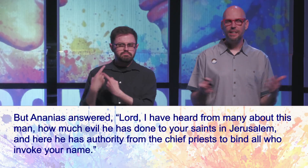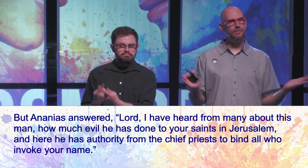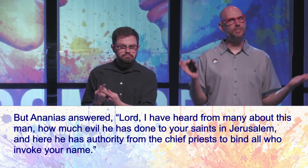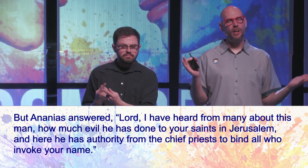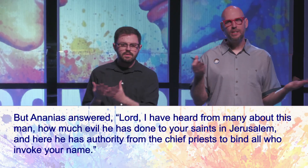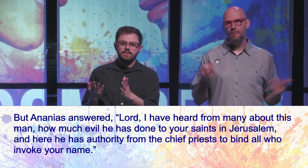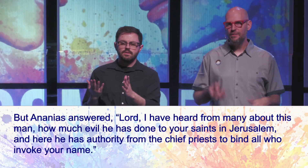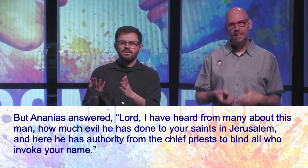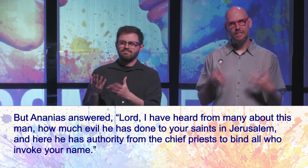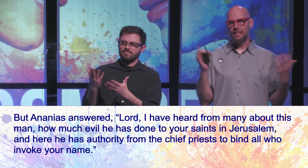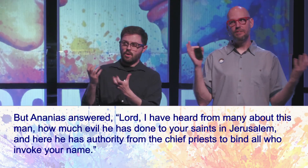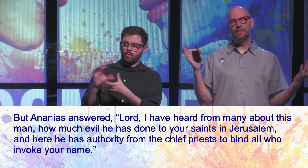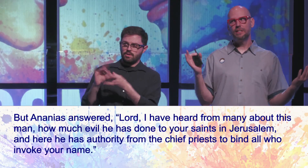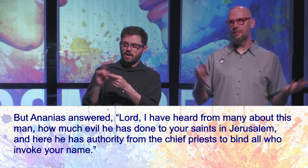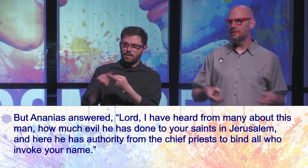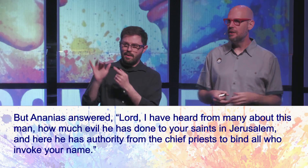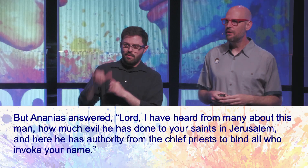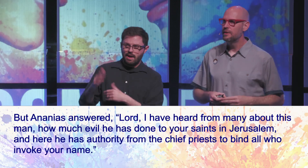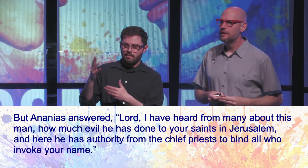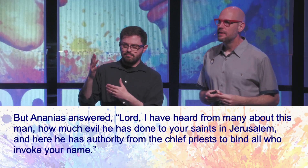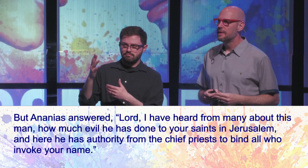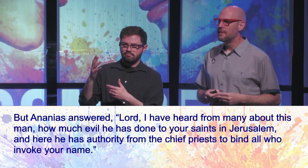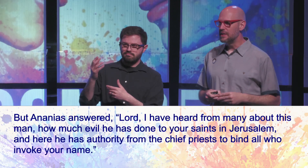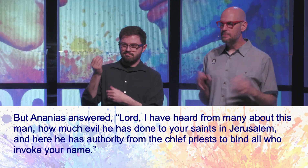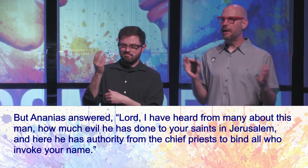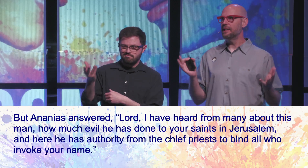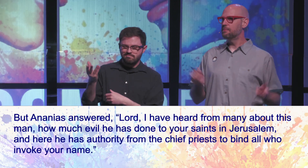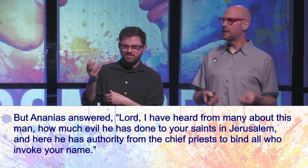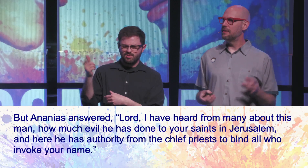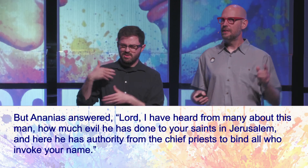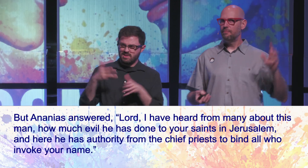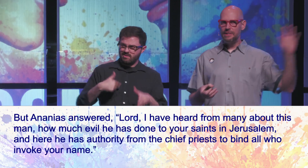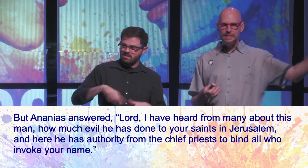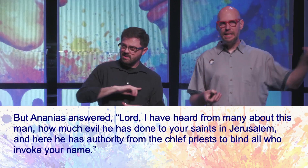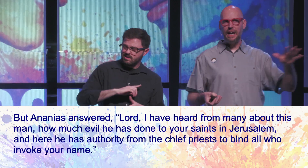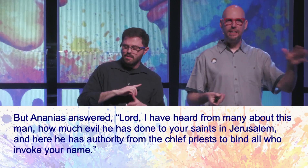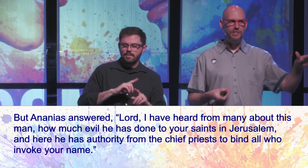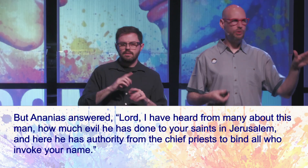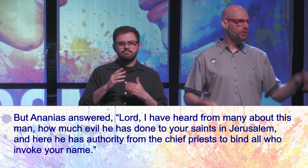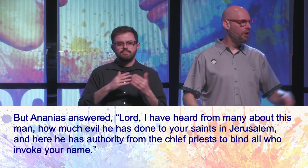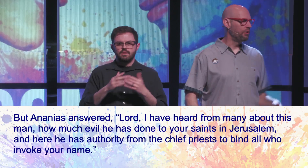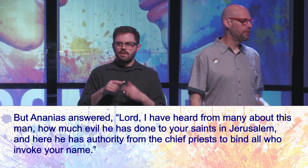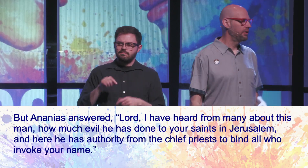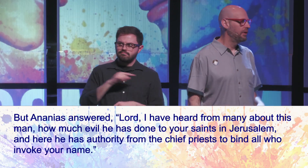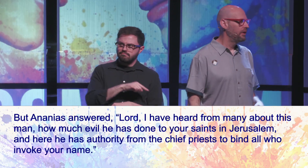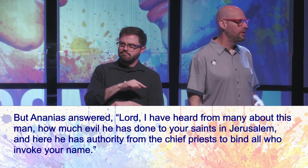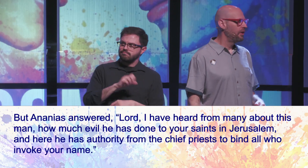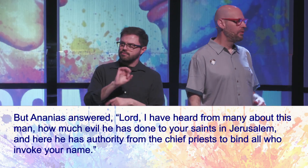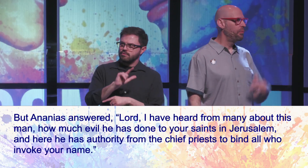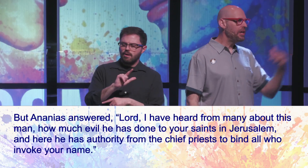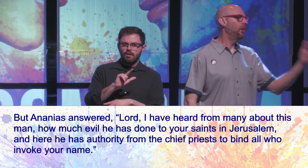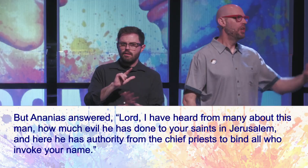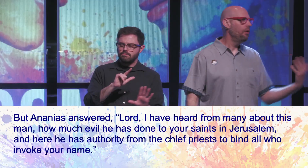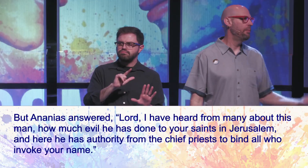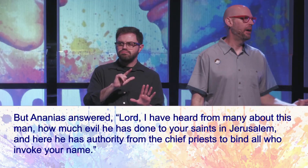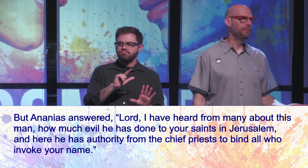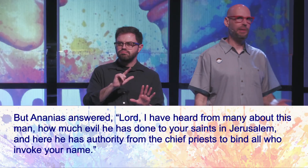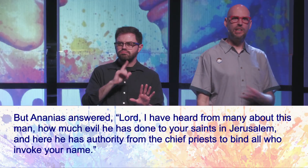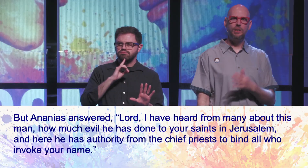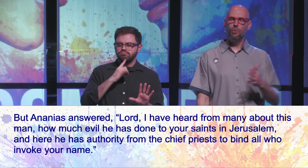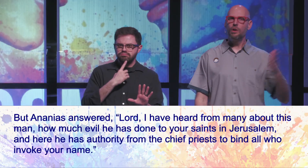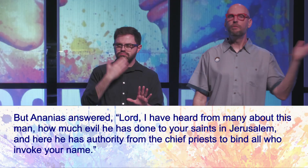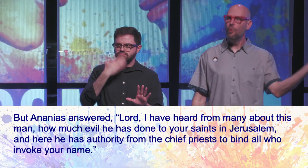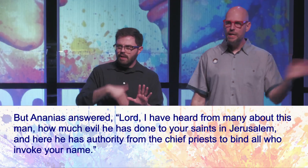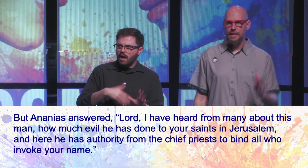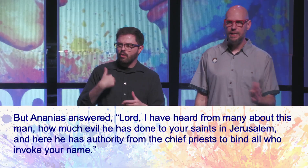Which I'd love to talk to you about that, just leaving us here, in this mess. But this guy is no joke, right? We all know about him.